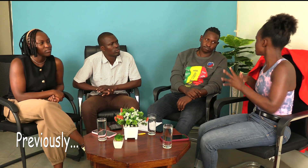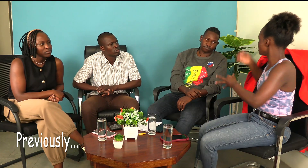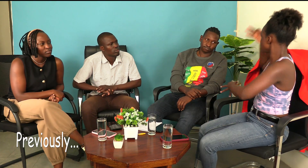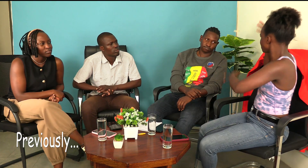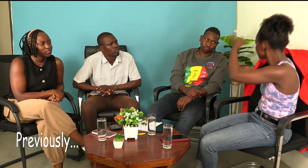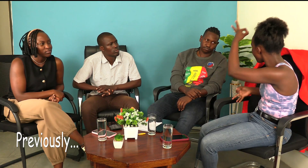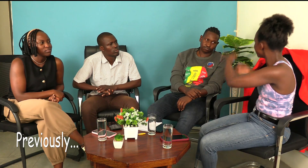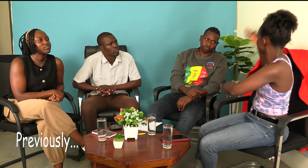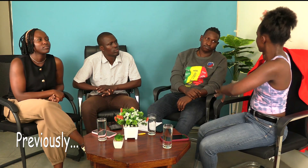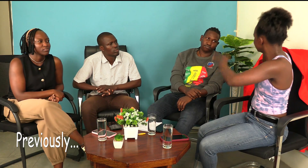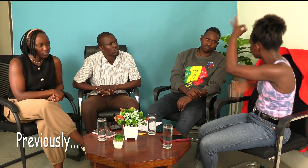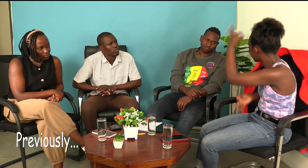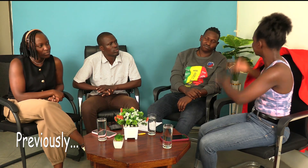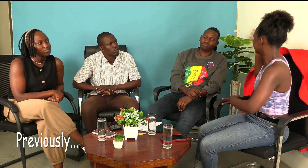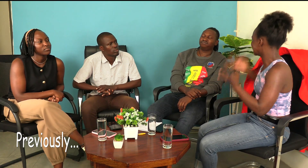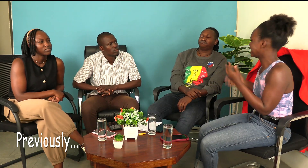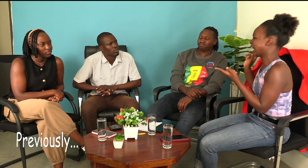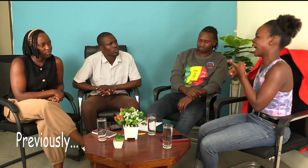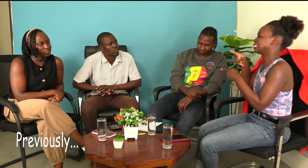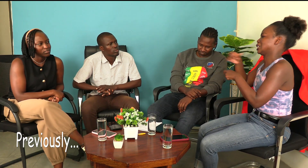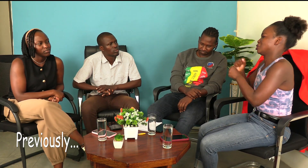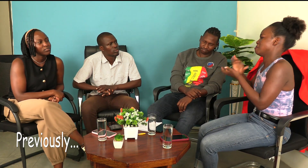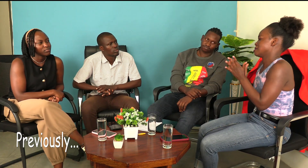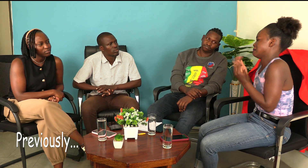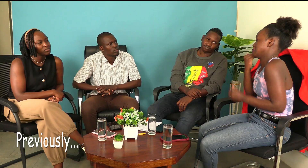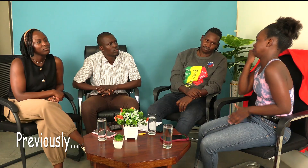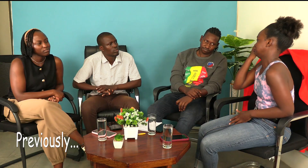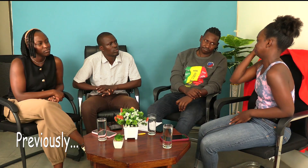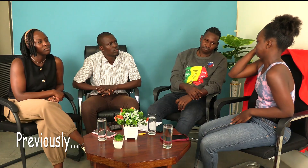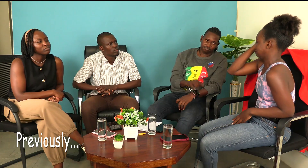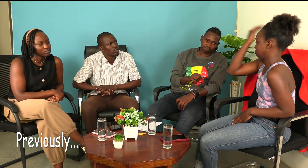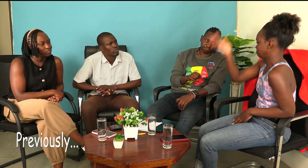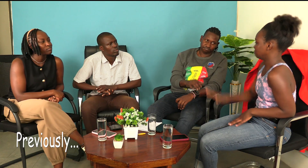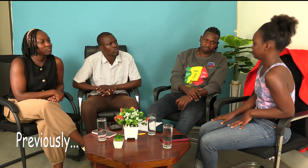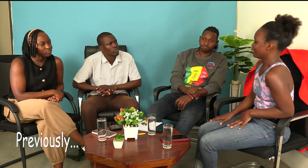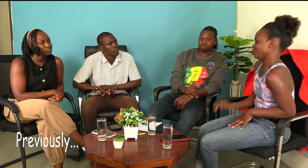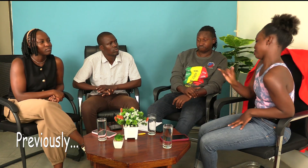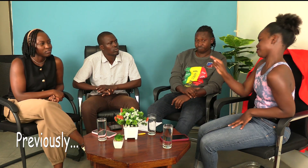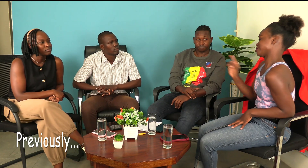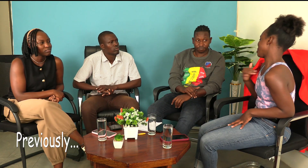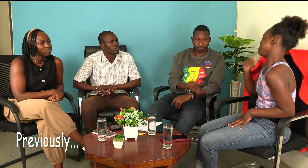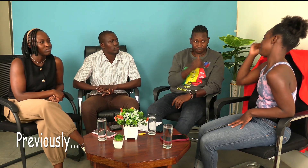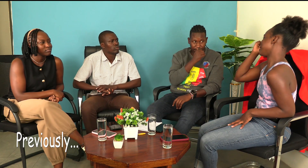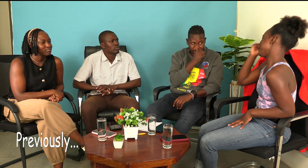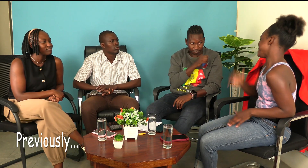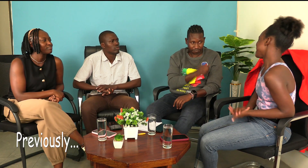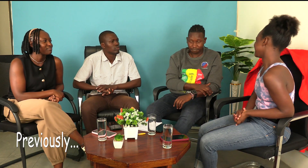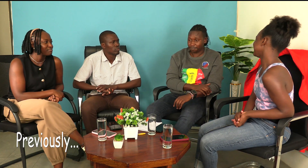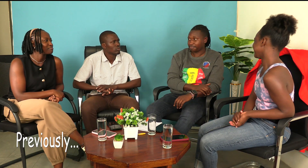trying to maybe come up with a solution, but then these people are judging you and you feel stressed, you can't fathom. Yeah,